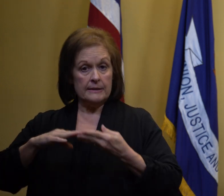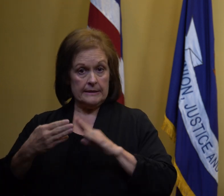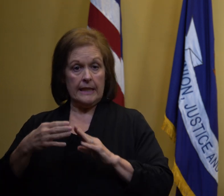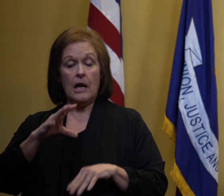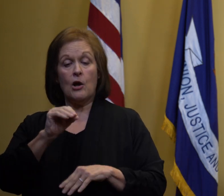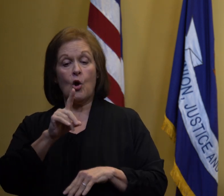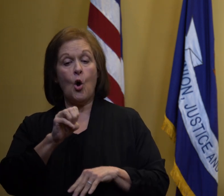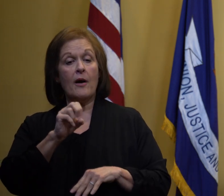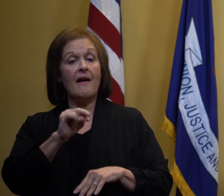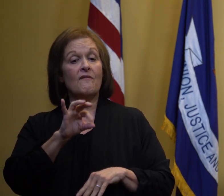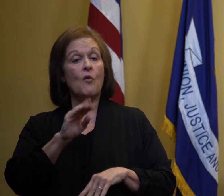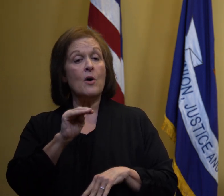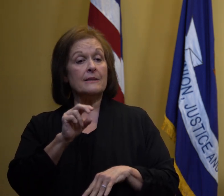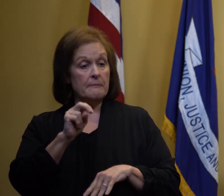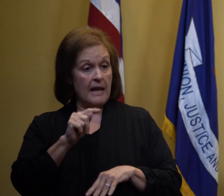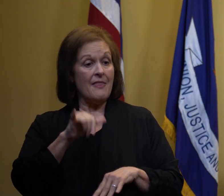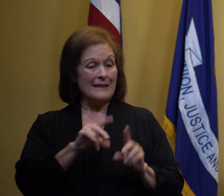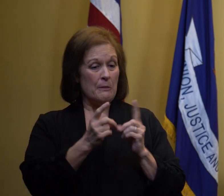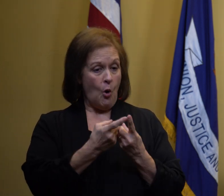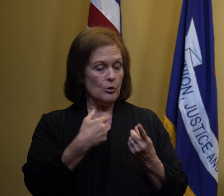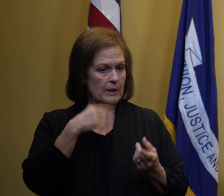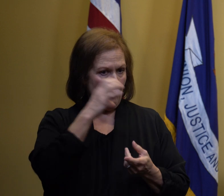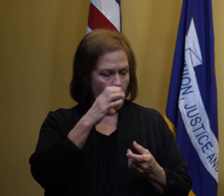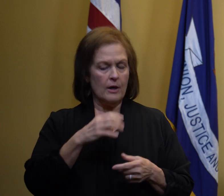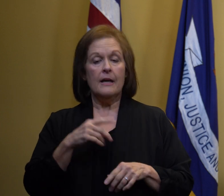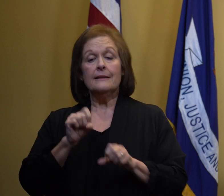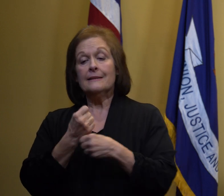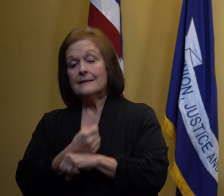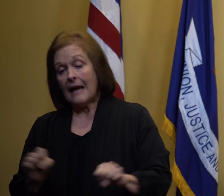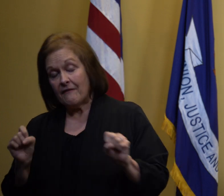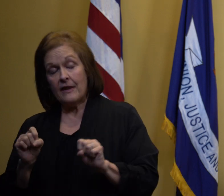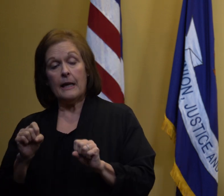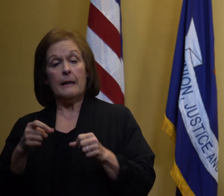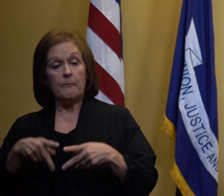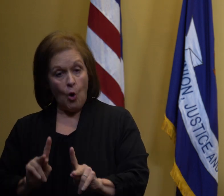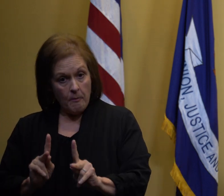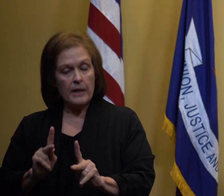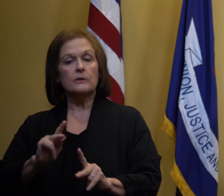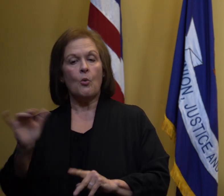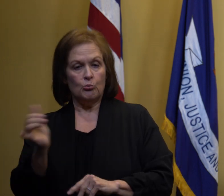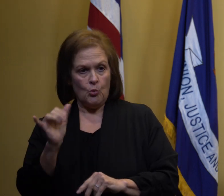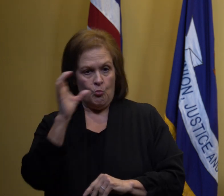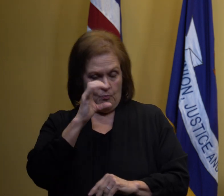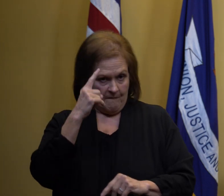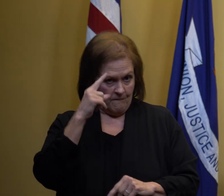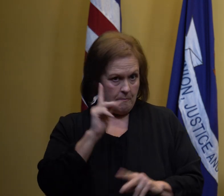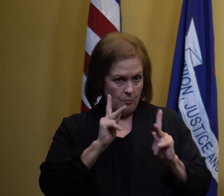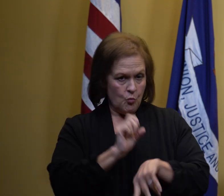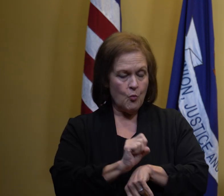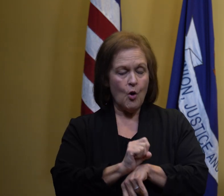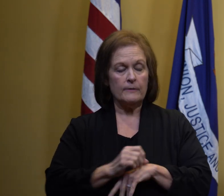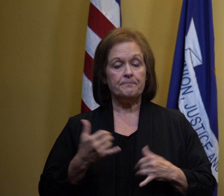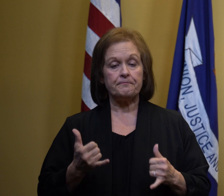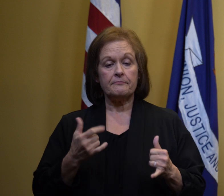and code enforcement is one of those departments as well. Safety and permits, of course, all embedded there.